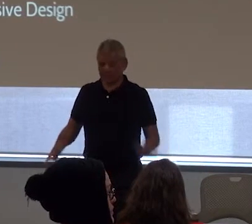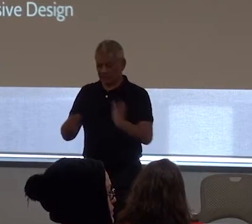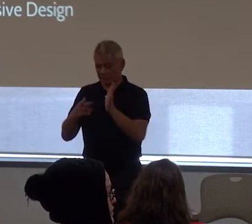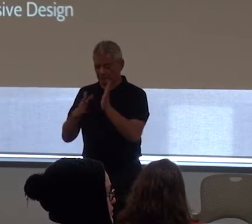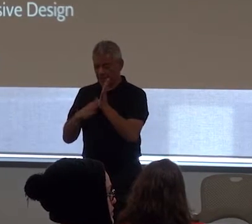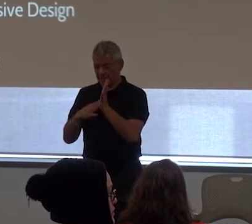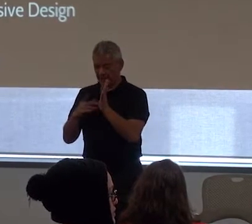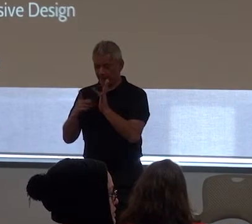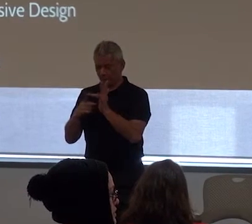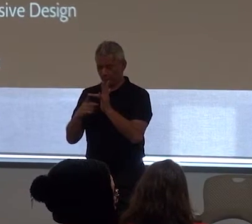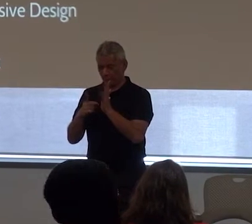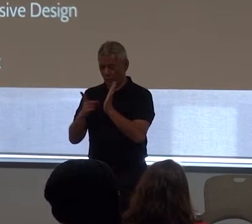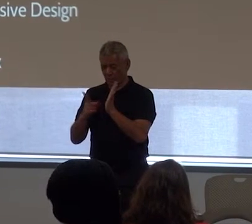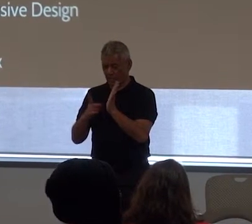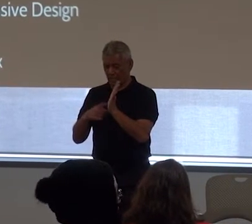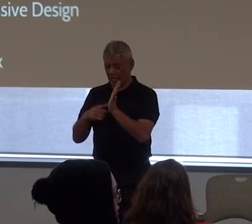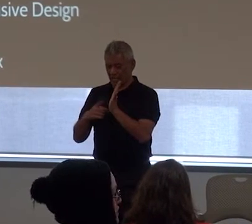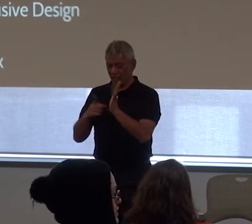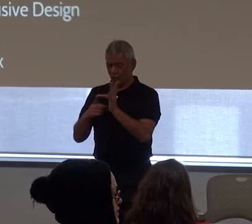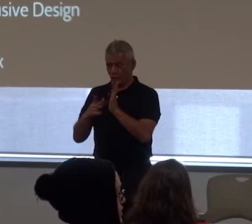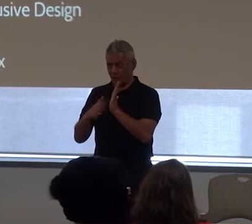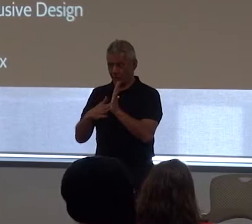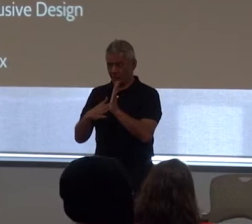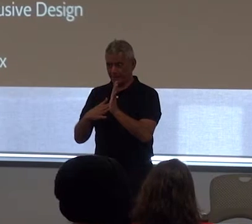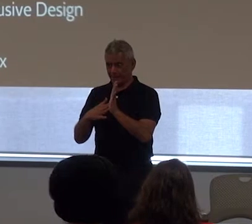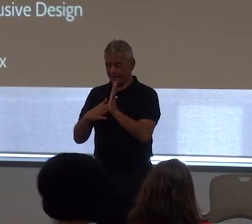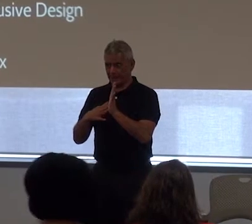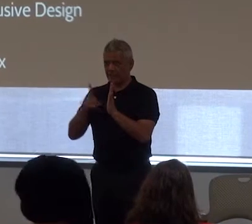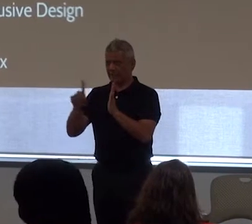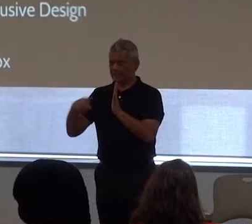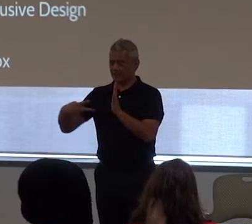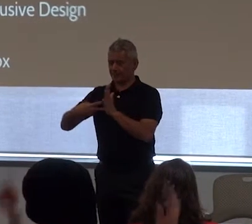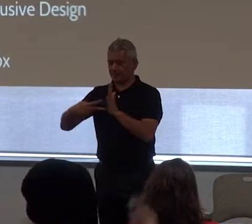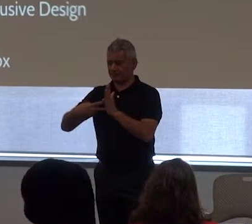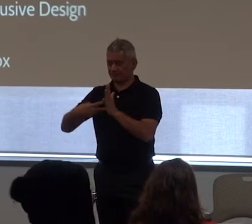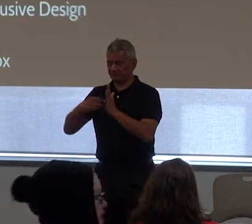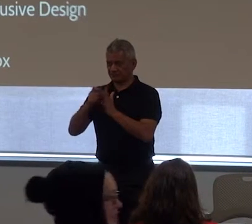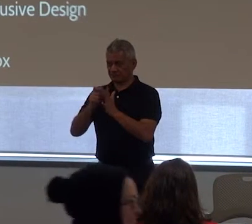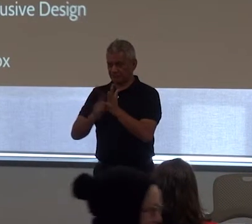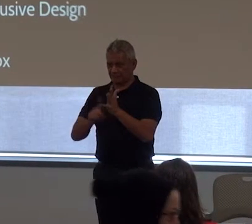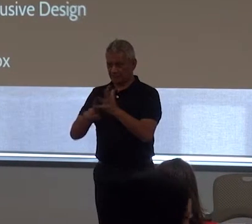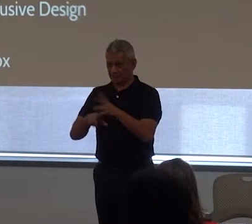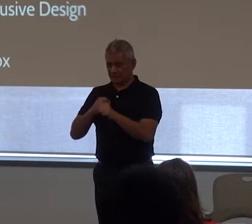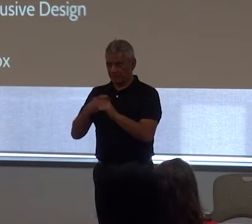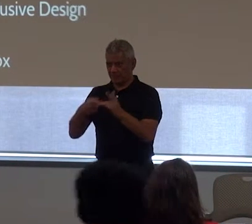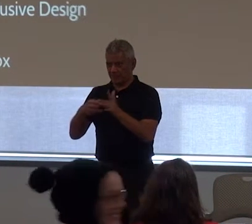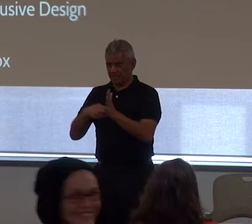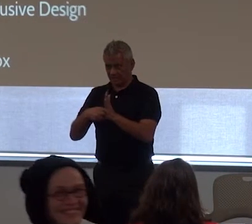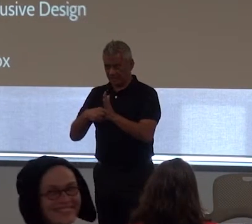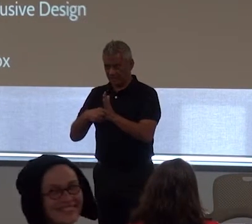M-O-L-L-O-M. M-O-L-L-O-M, Mollem. It's a plugin for WordPress. On Tweet, Yes.